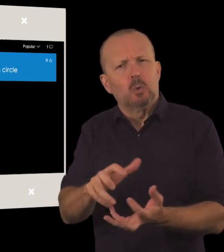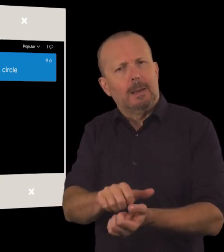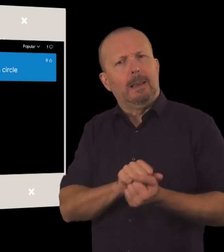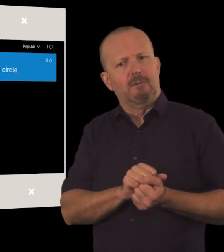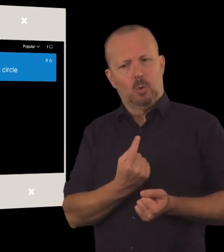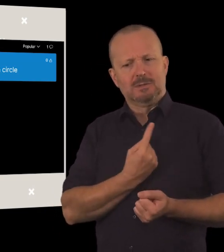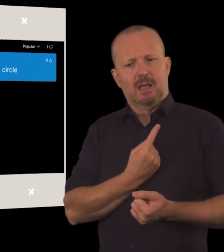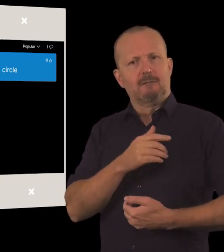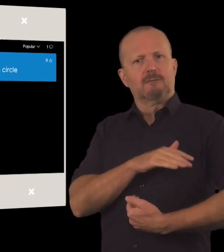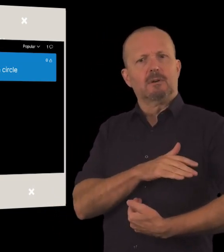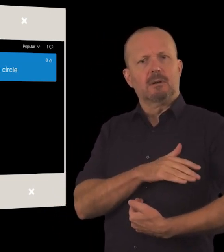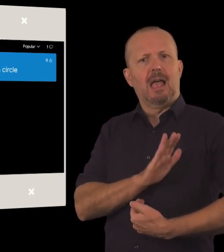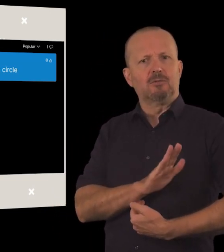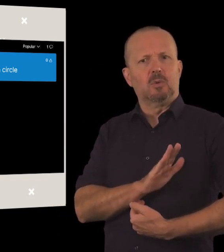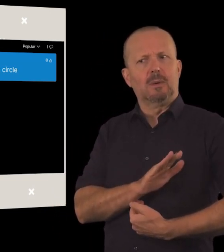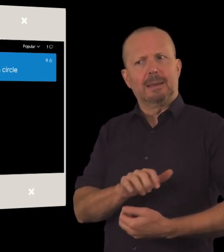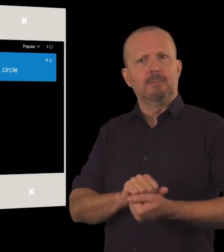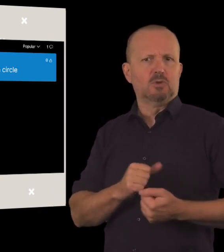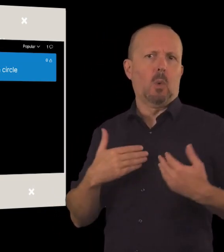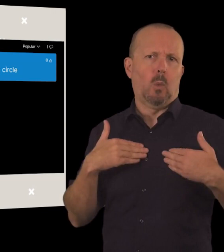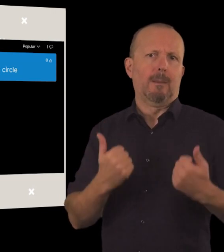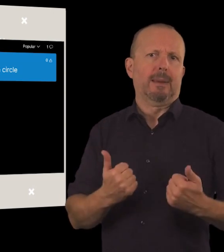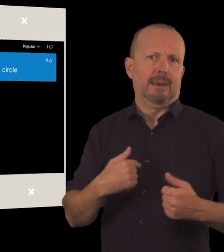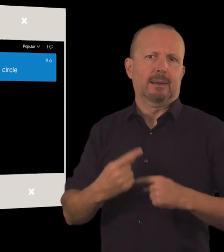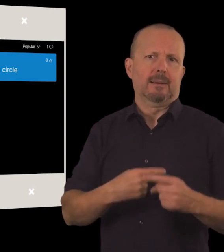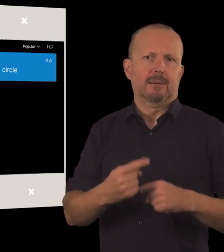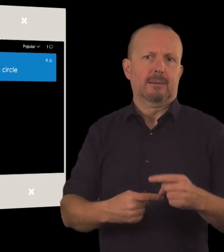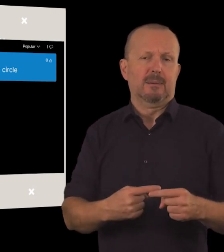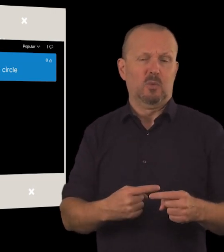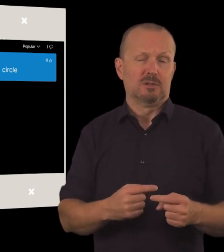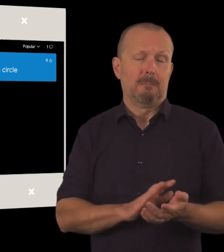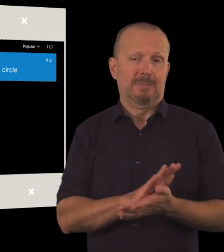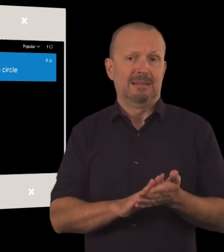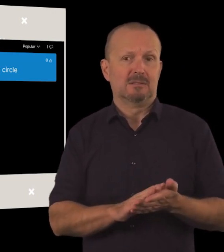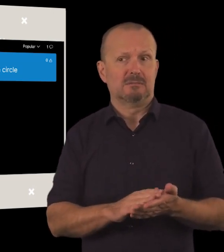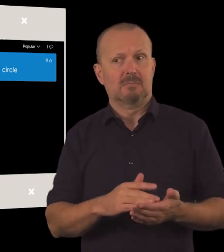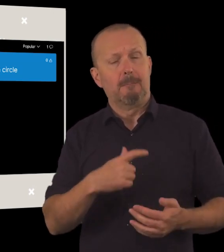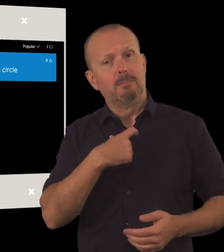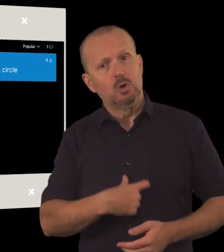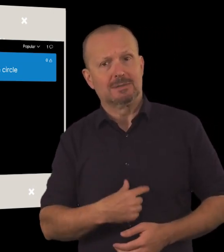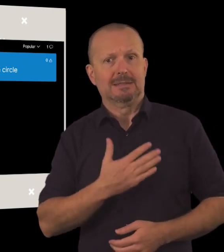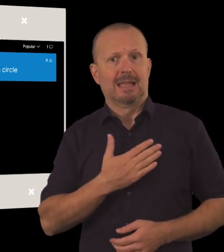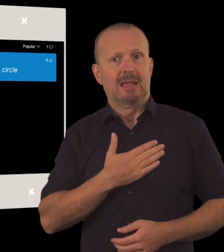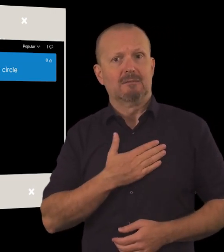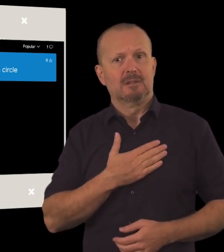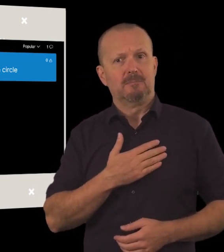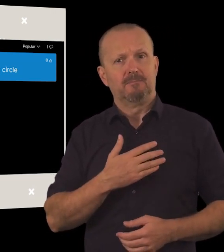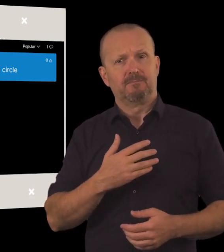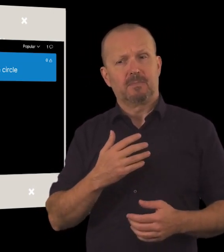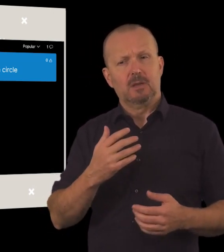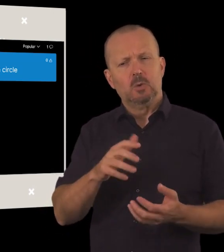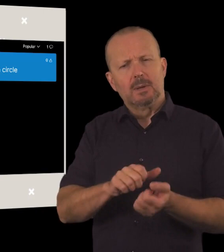for yourself. And that's also just keeps your well-being and your mental health safe too. Keeping that